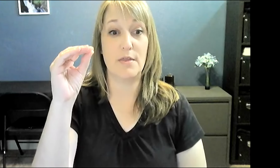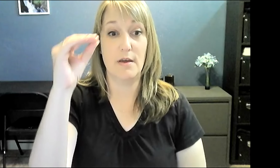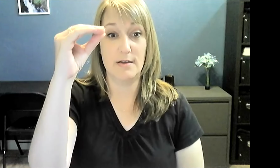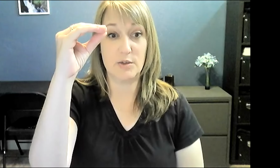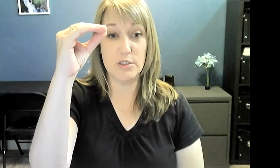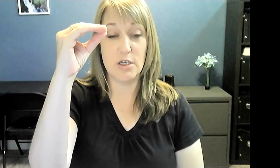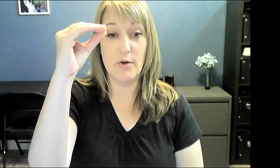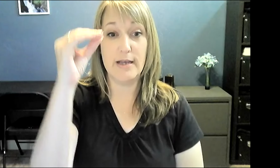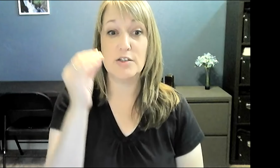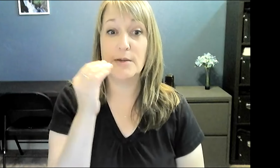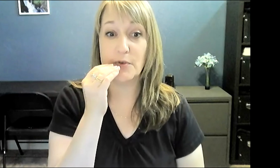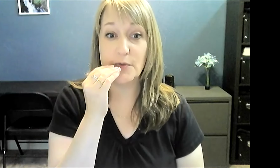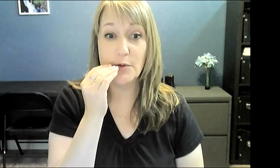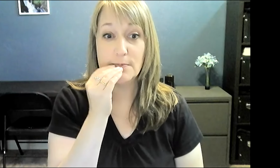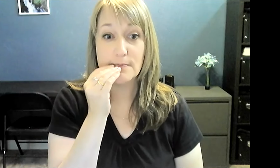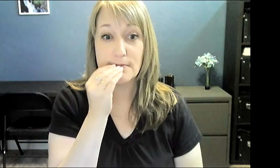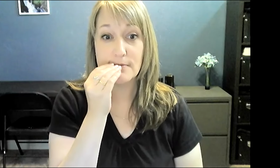a squished O handshake for food.